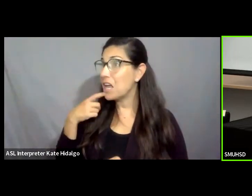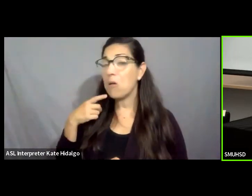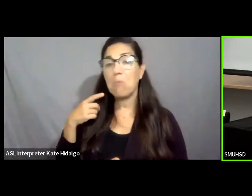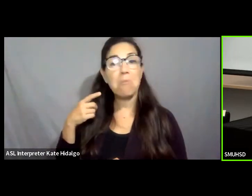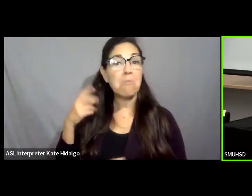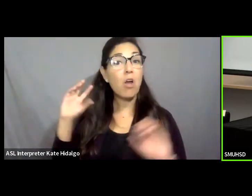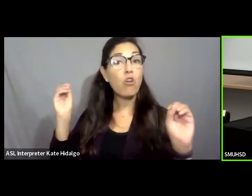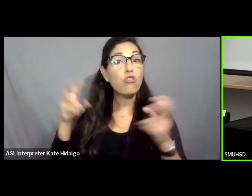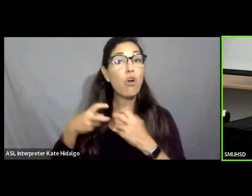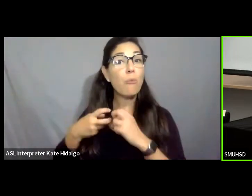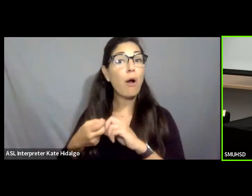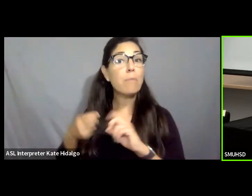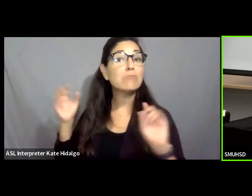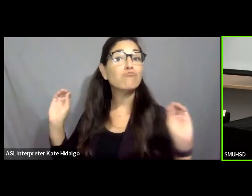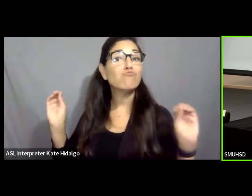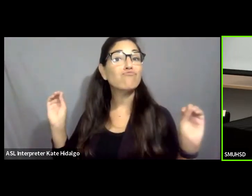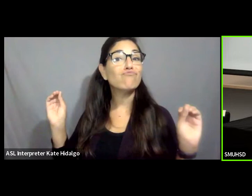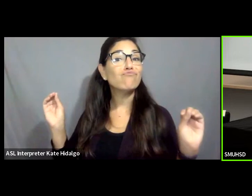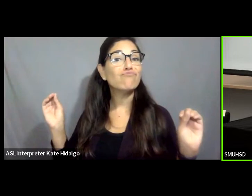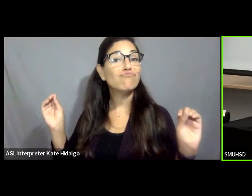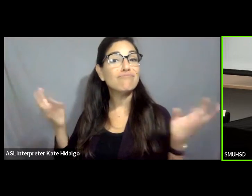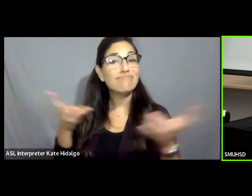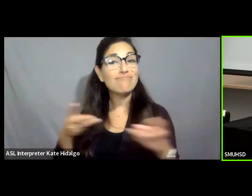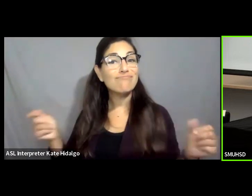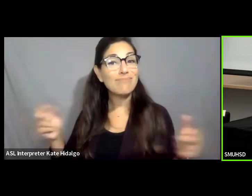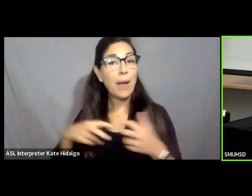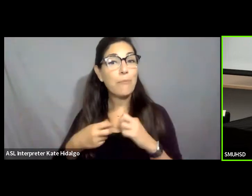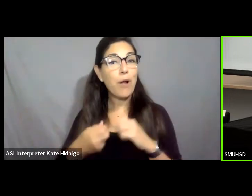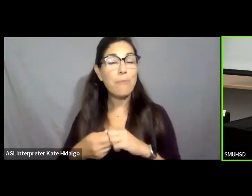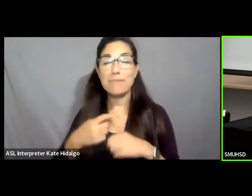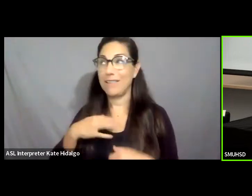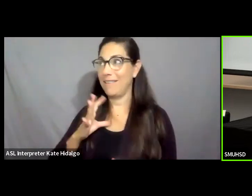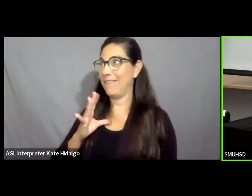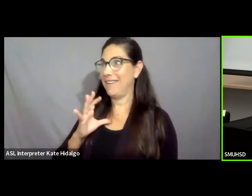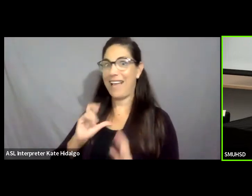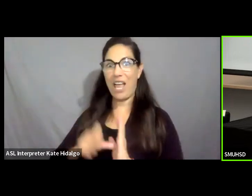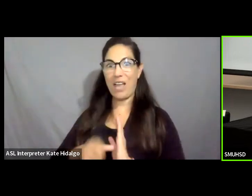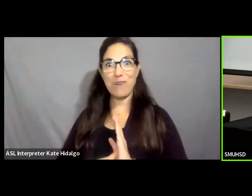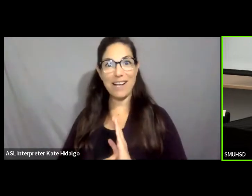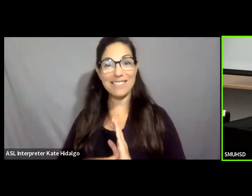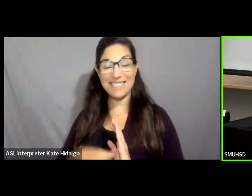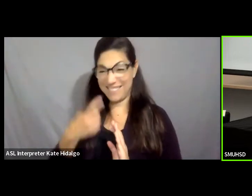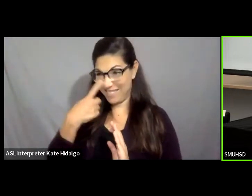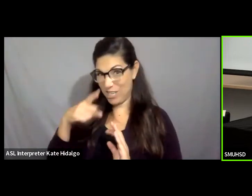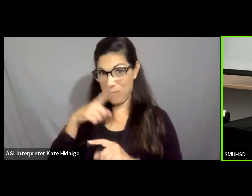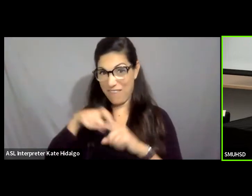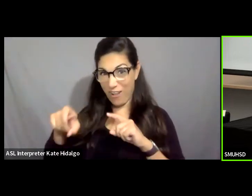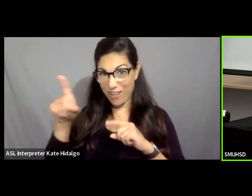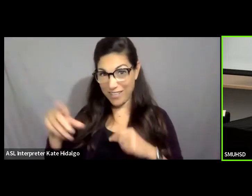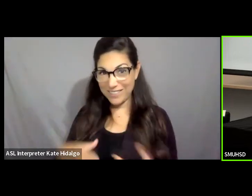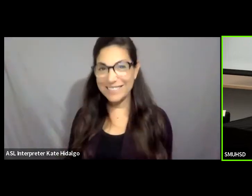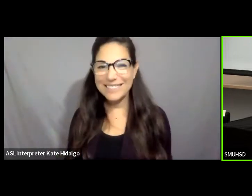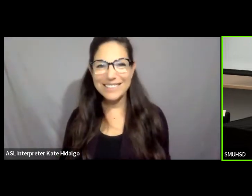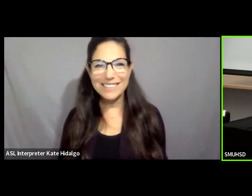little problems and you guys got through some stuff, I was very impressed. So I may be just calling you for that. Anyway, that was a personal